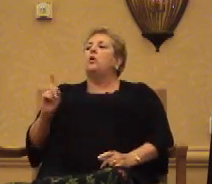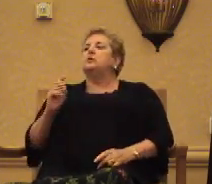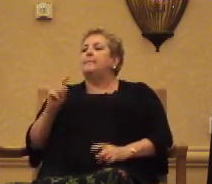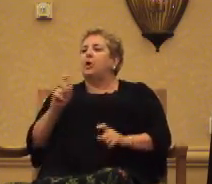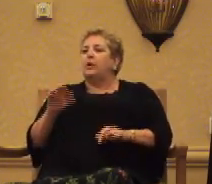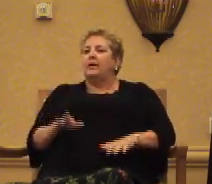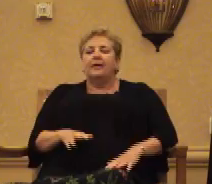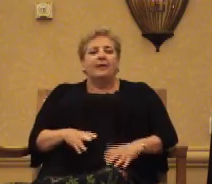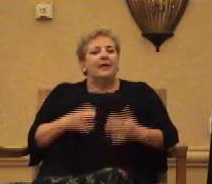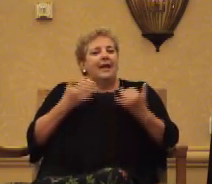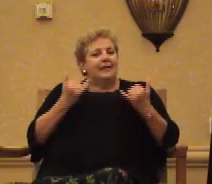hands of an idiot."